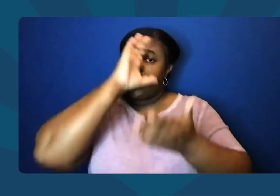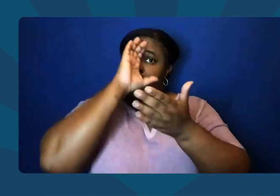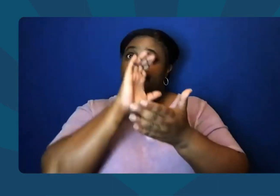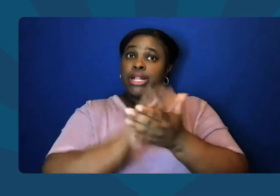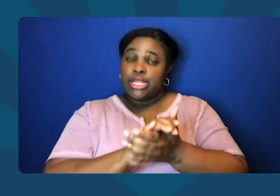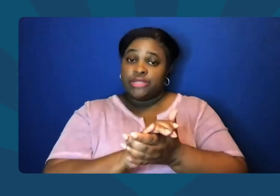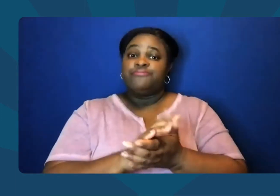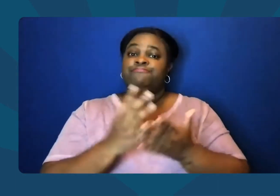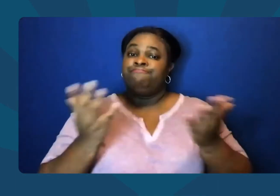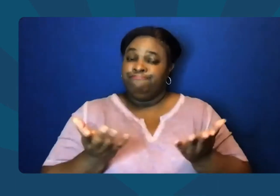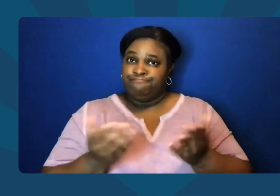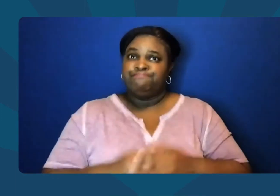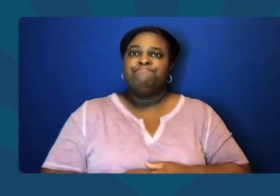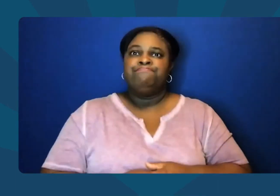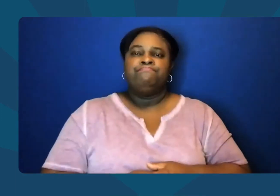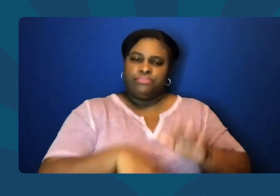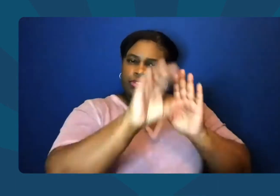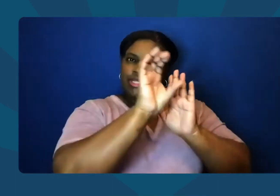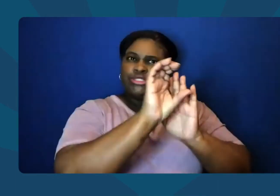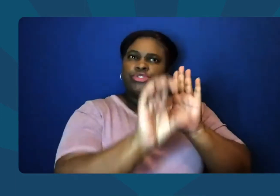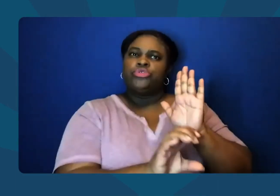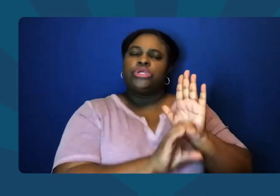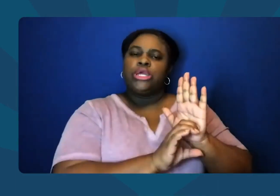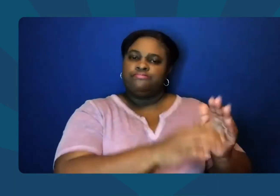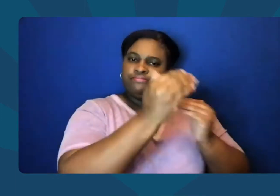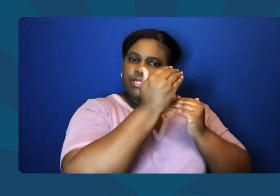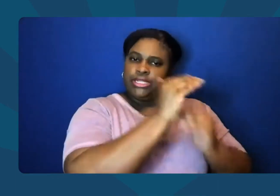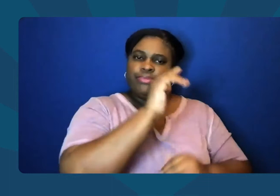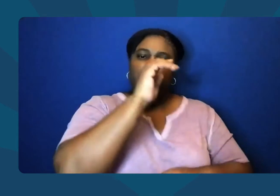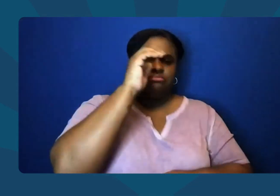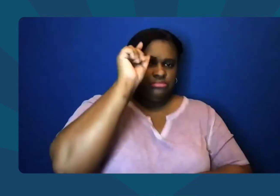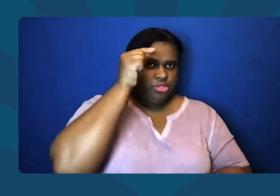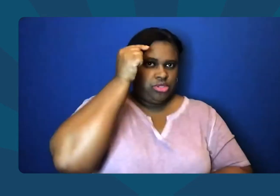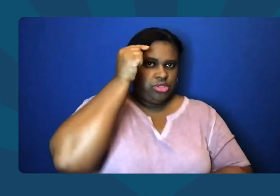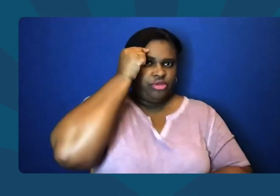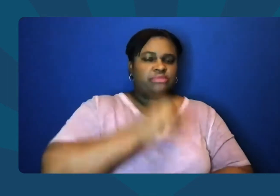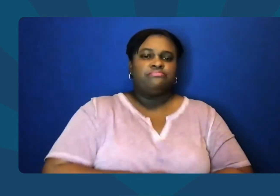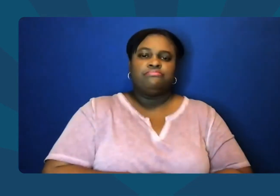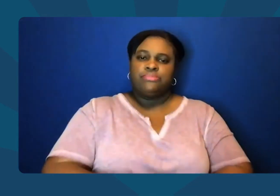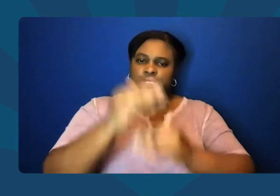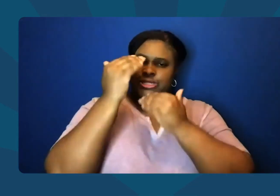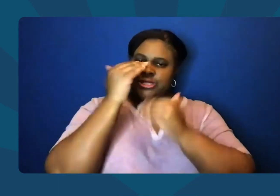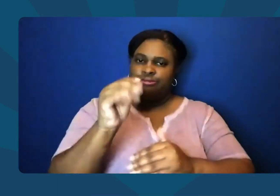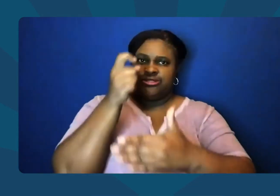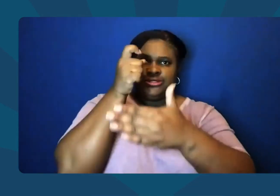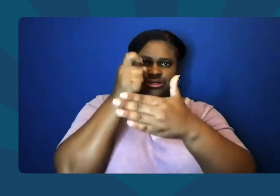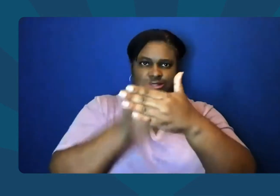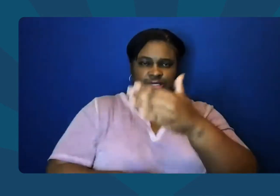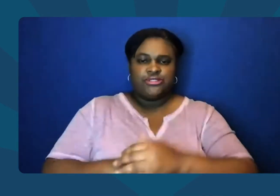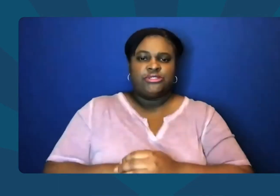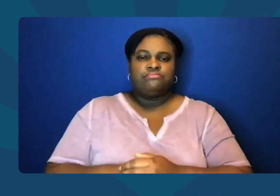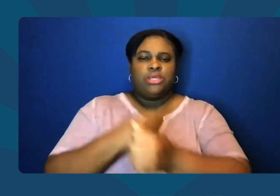government, limited taxation, free markets,